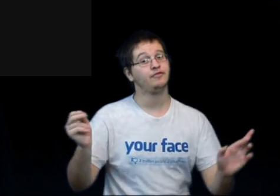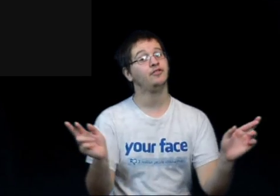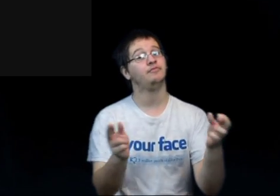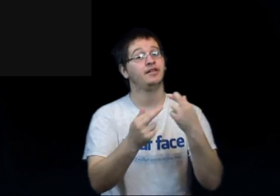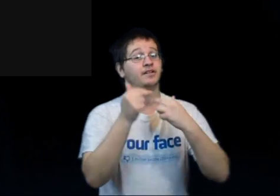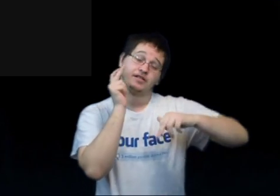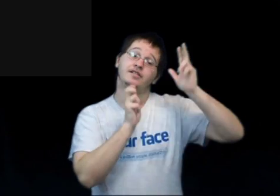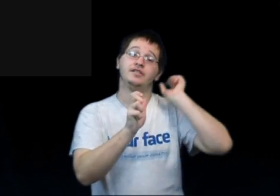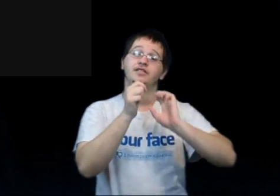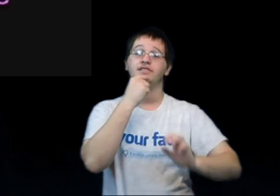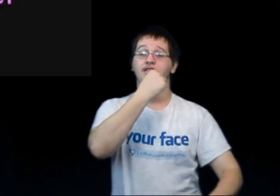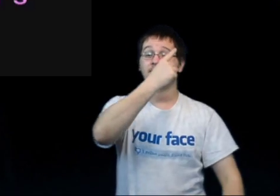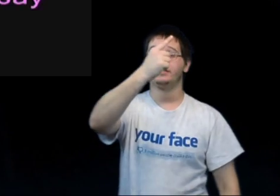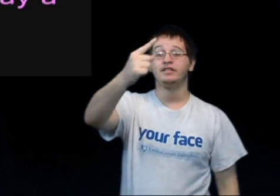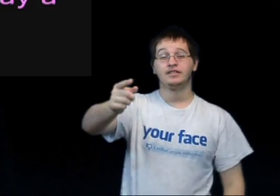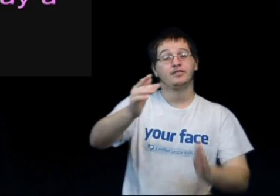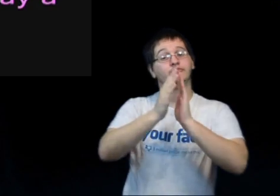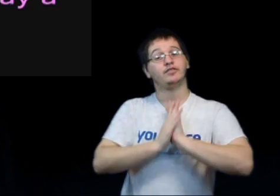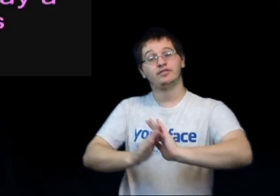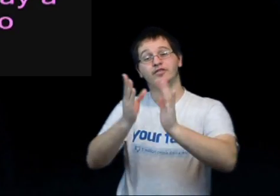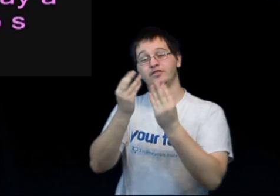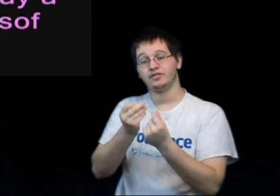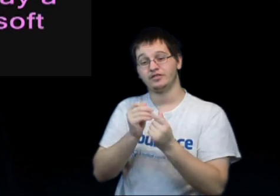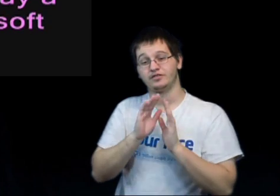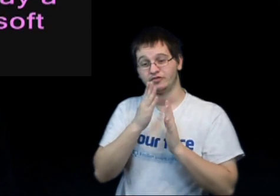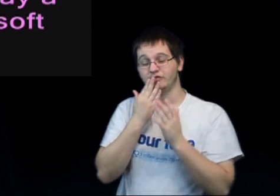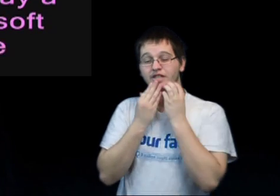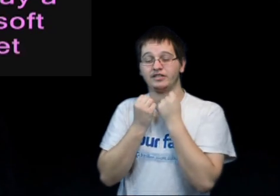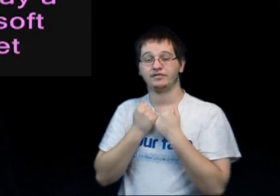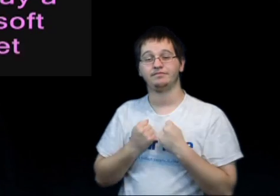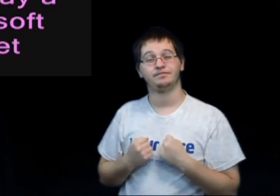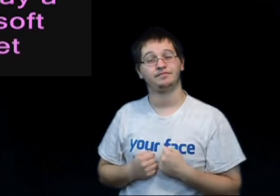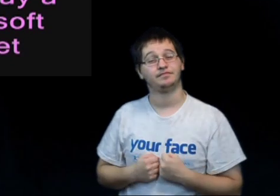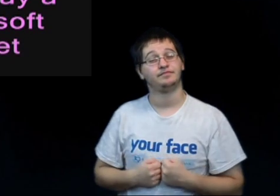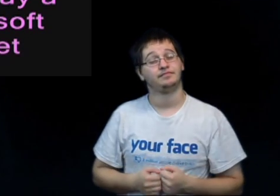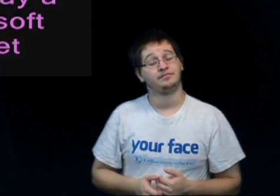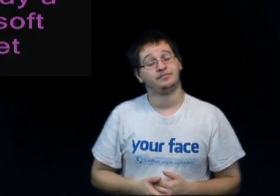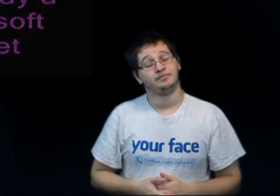stepped out the room, I heard her say A prayer so soft and sweet